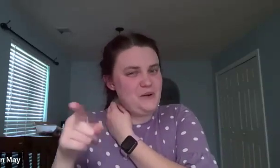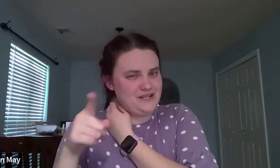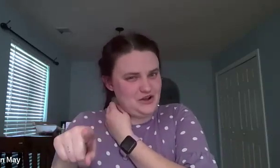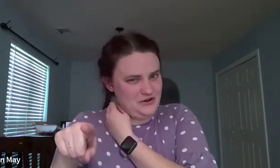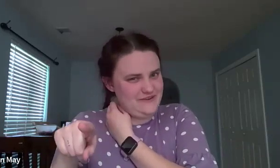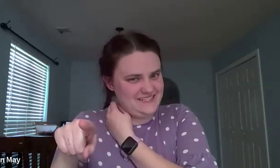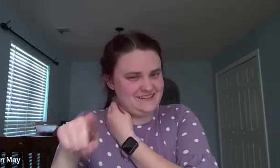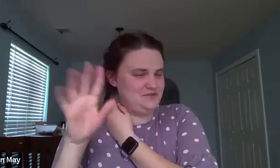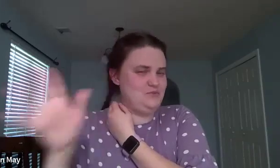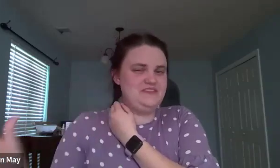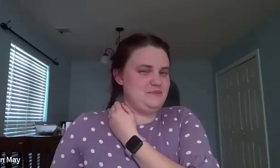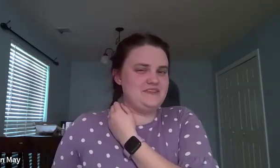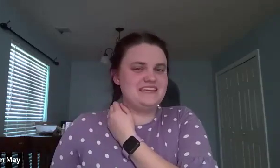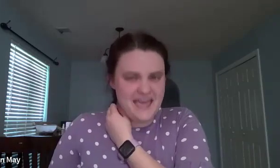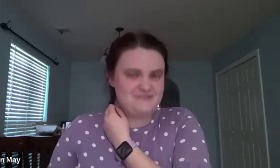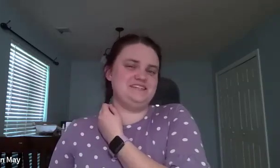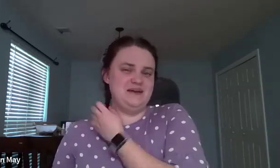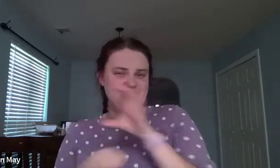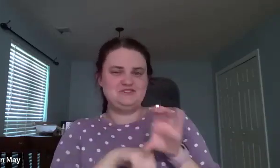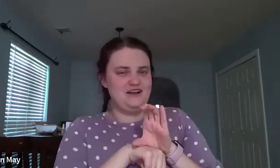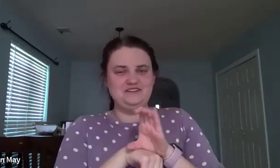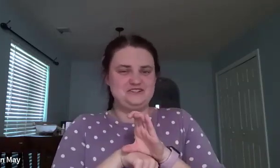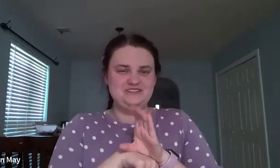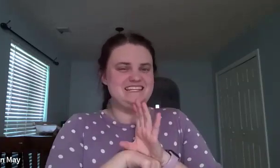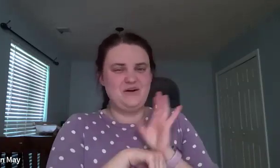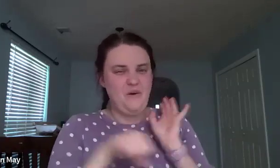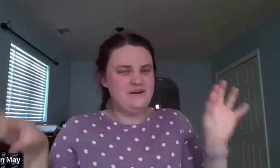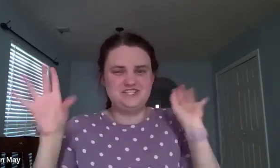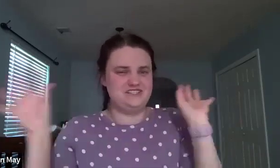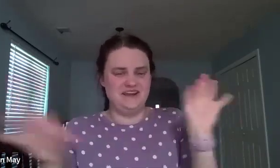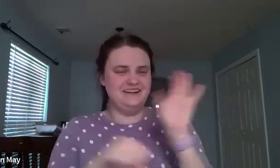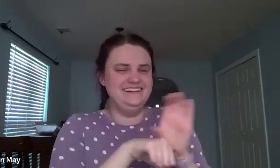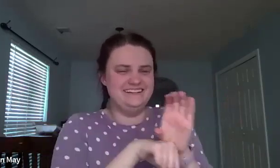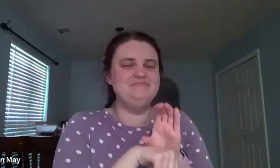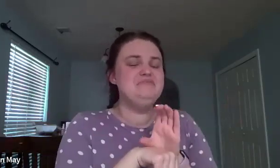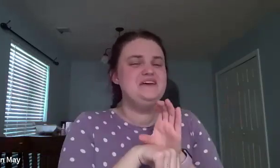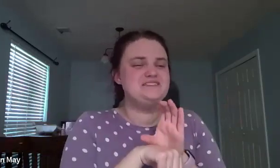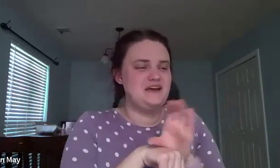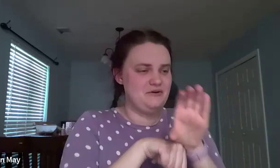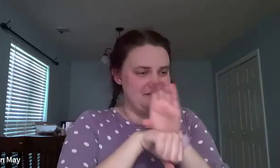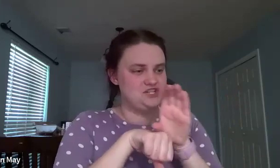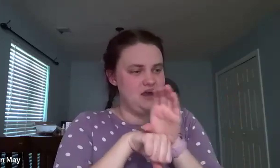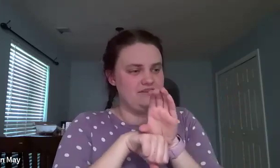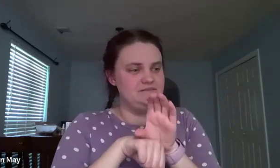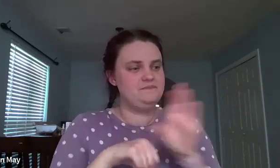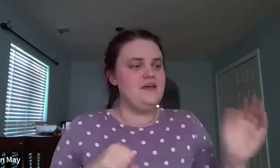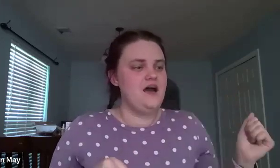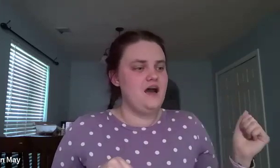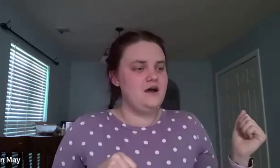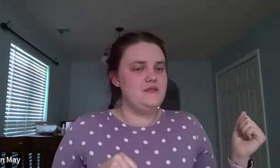I saw her face and I was like, we think about this every time we do chocolate or church. It's always just there. So I have our chocolate. The